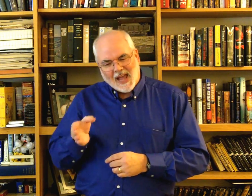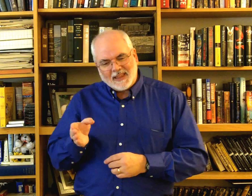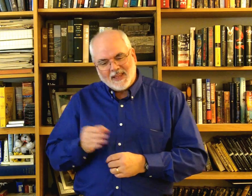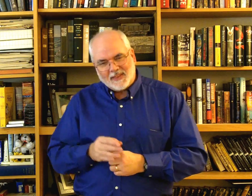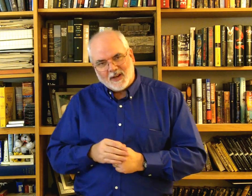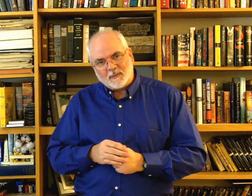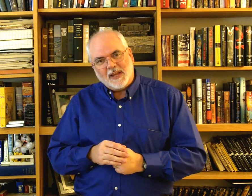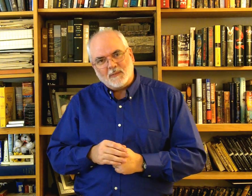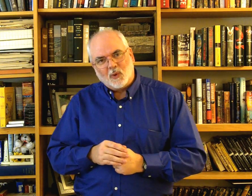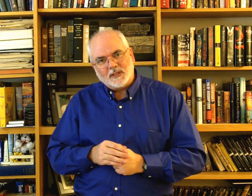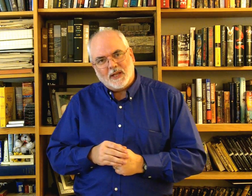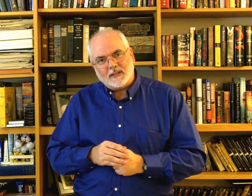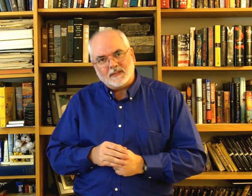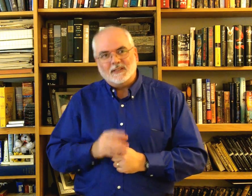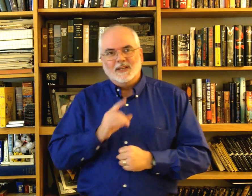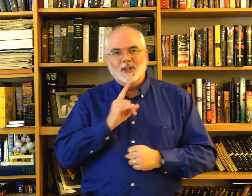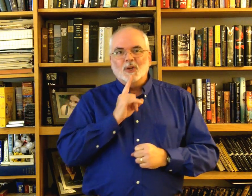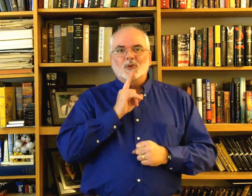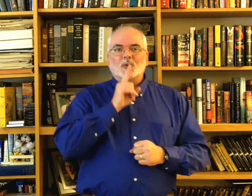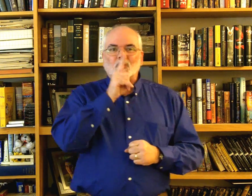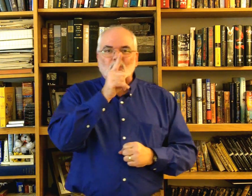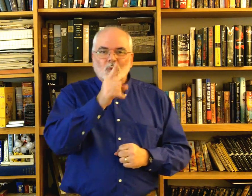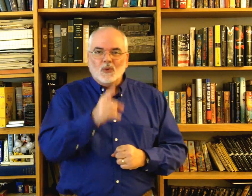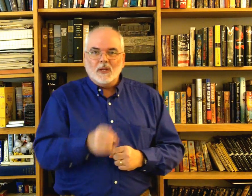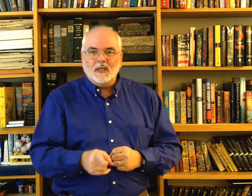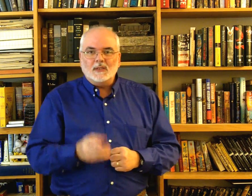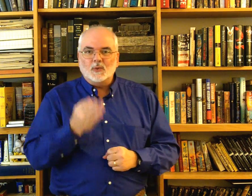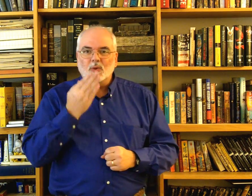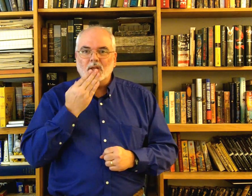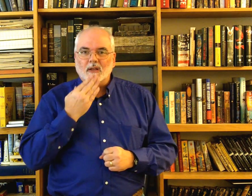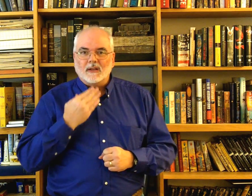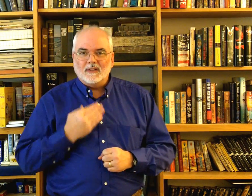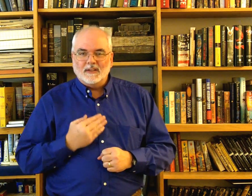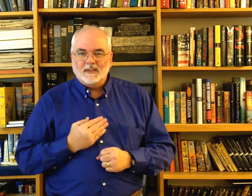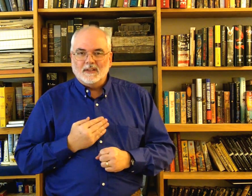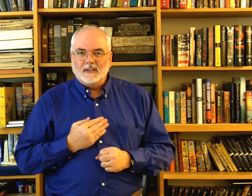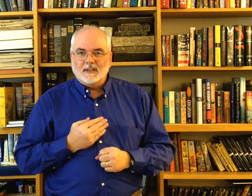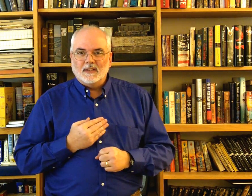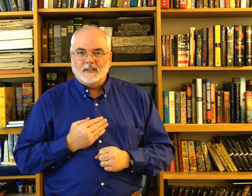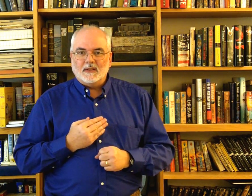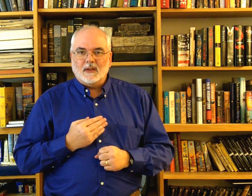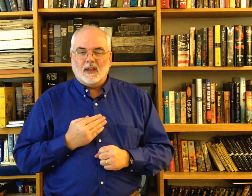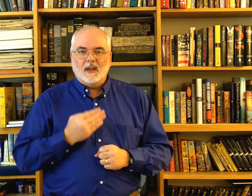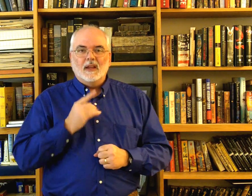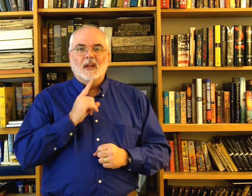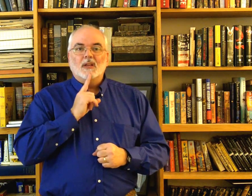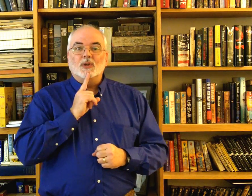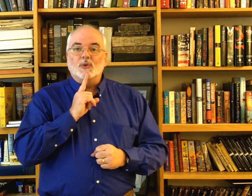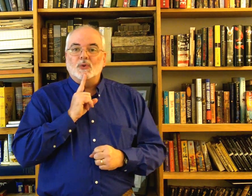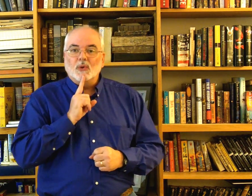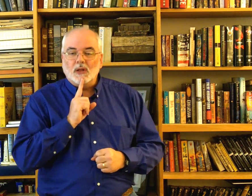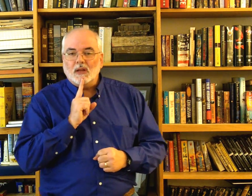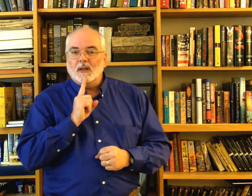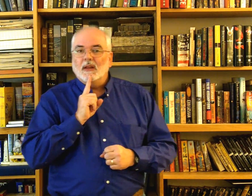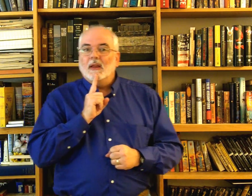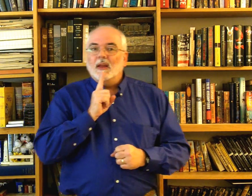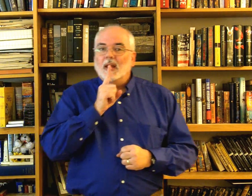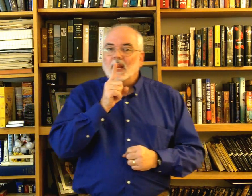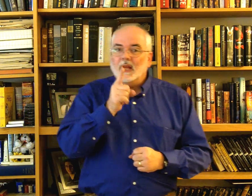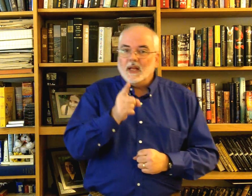think theirs makes more sense. Truly sweet. Okay? So truly,